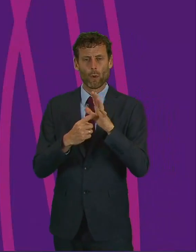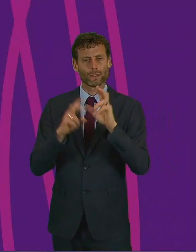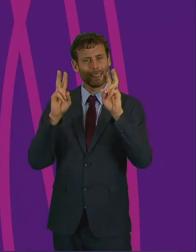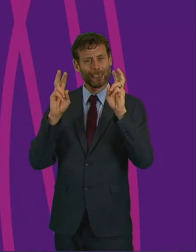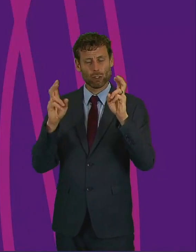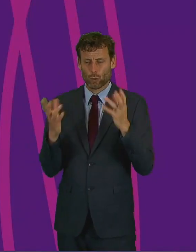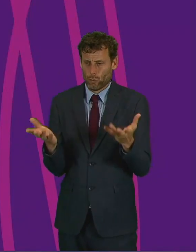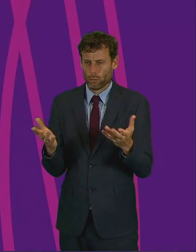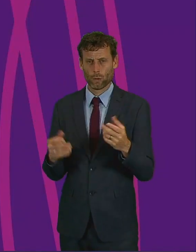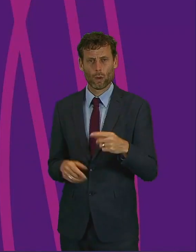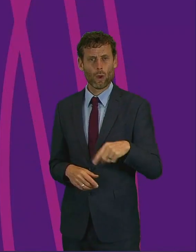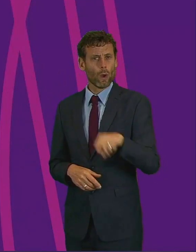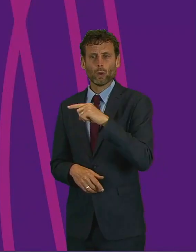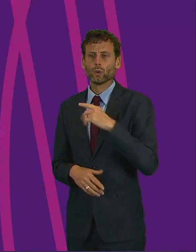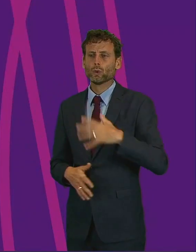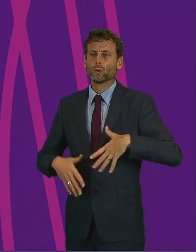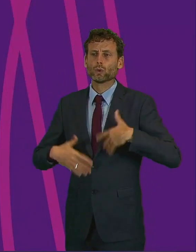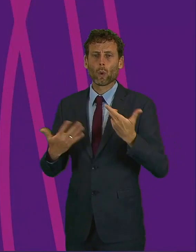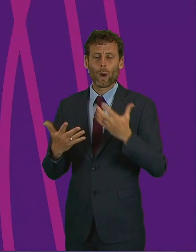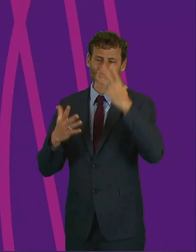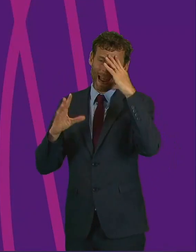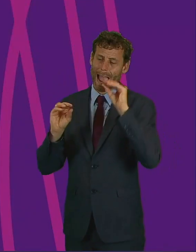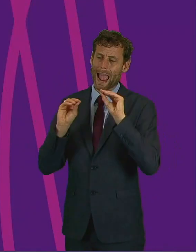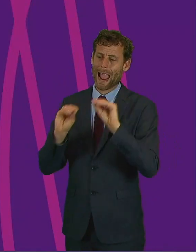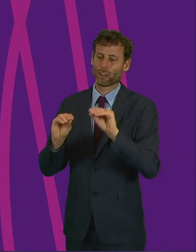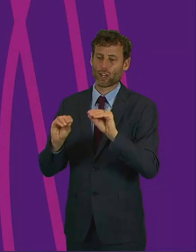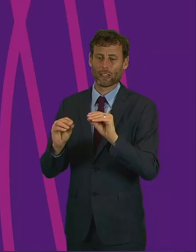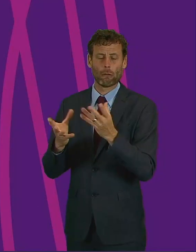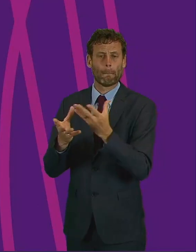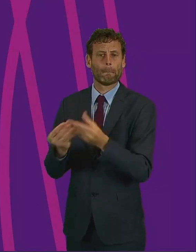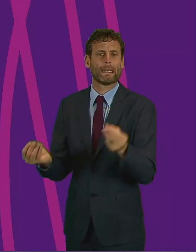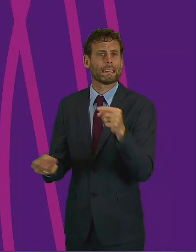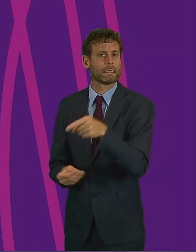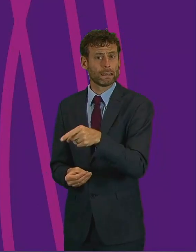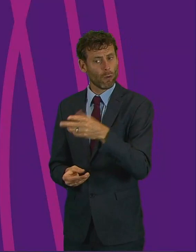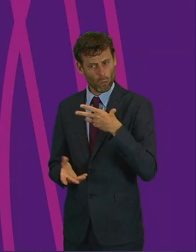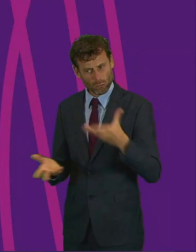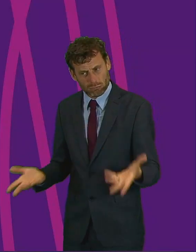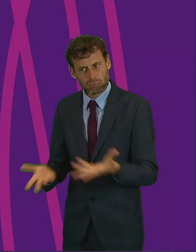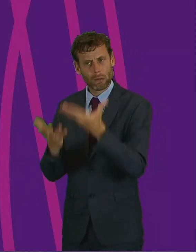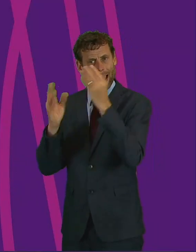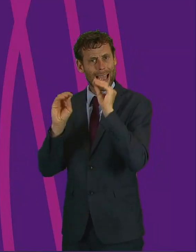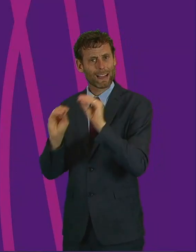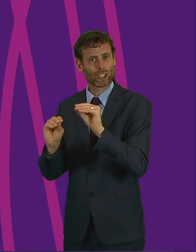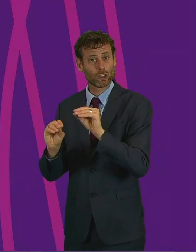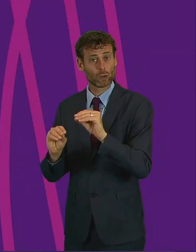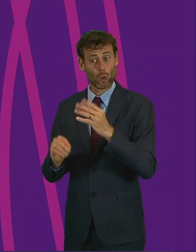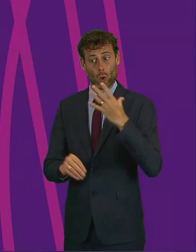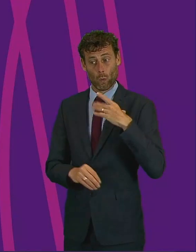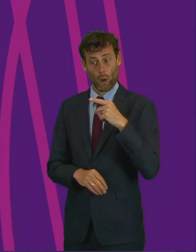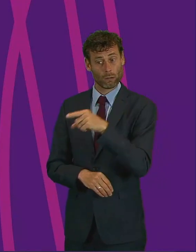want to see young people lose out on education, and none of us want to see young people being out of school for any